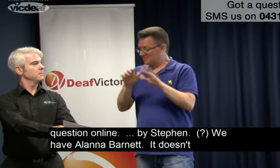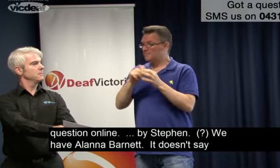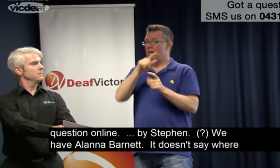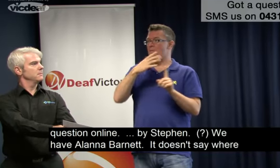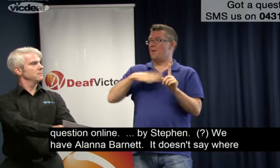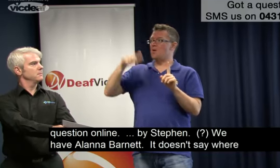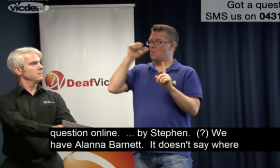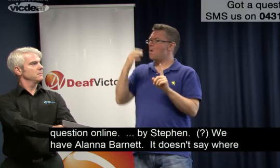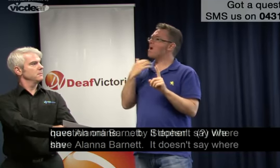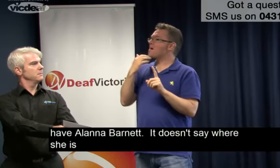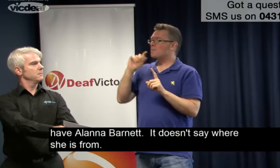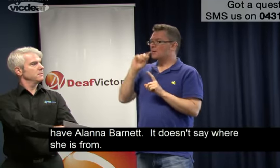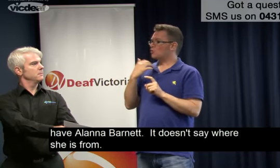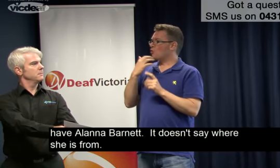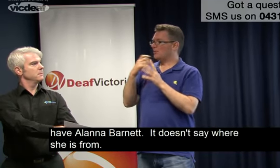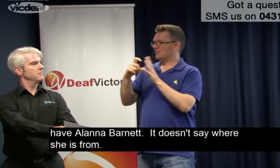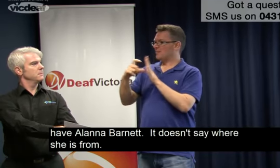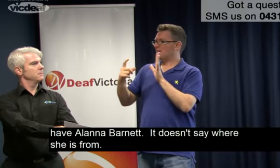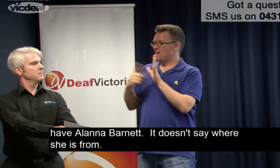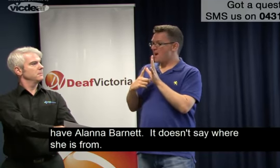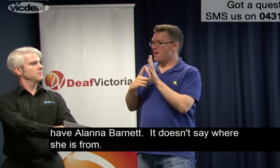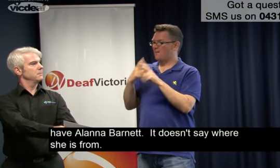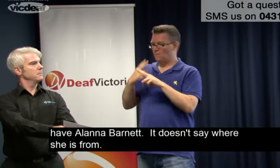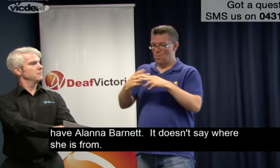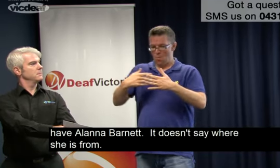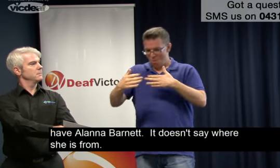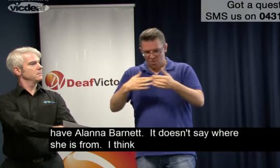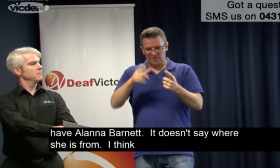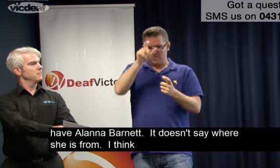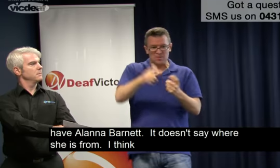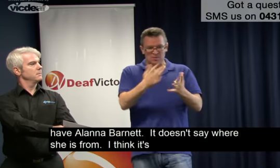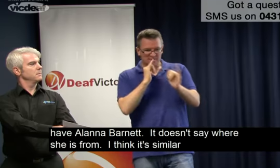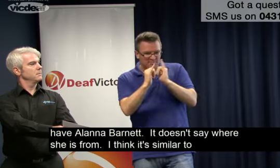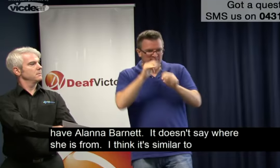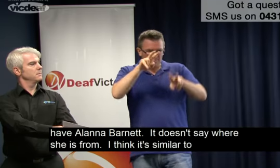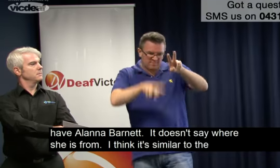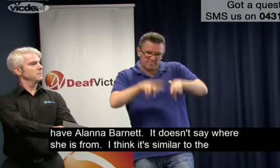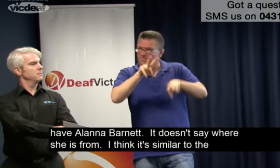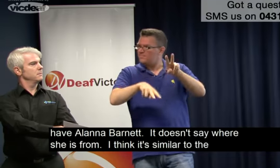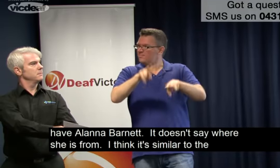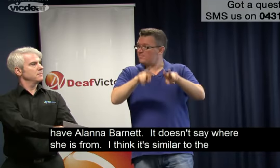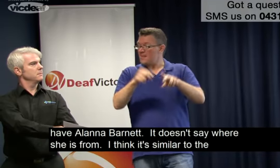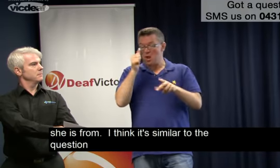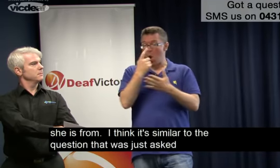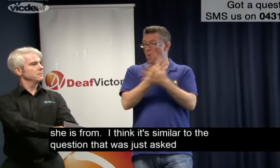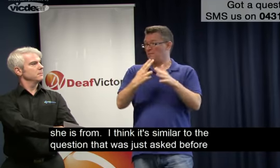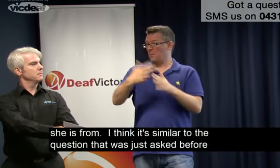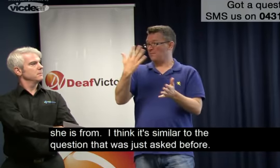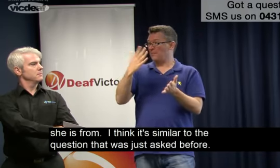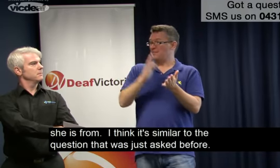I think that's very similar to a question that was just asked before. But if you're interviewing and